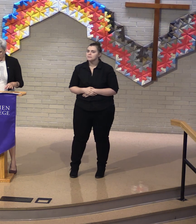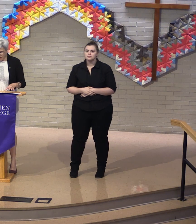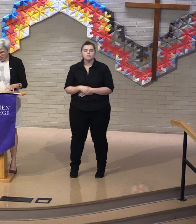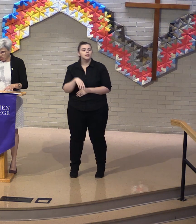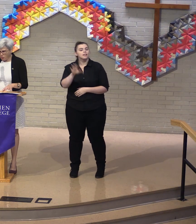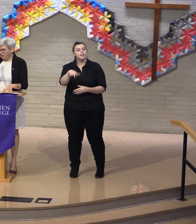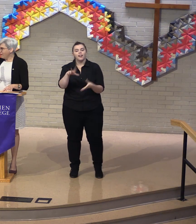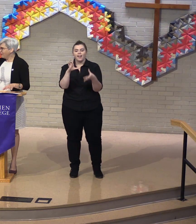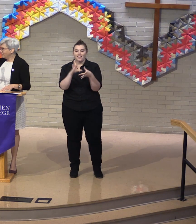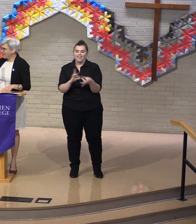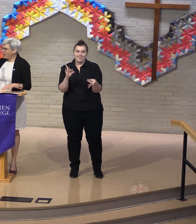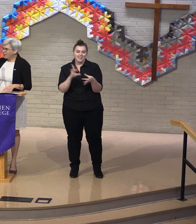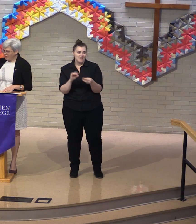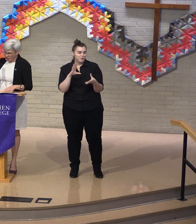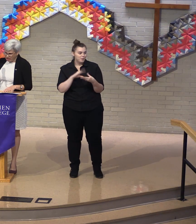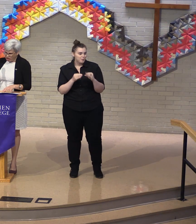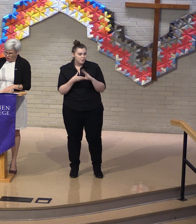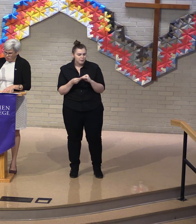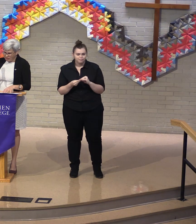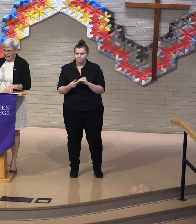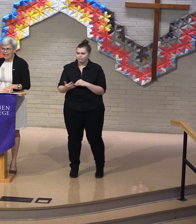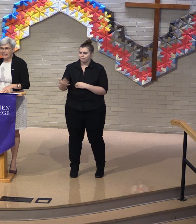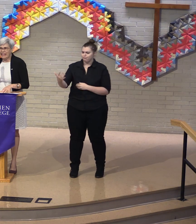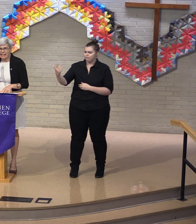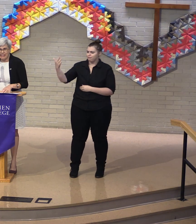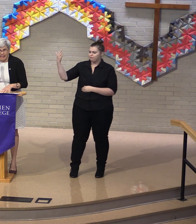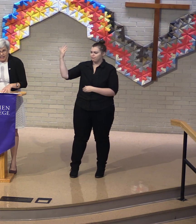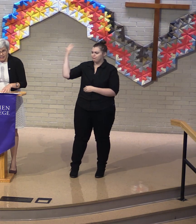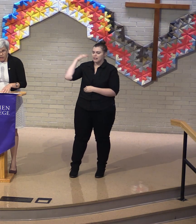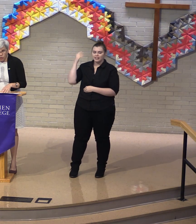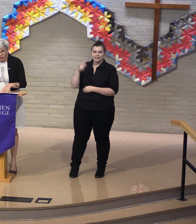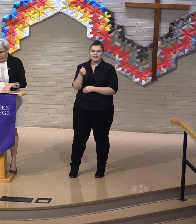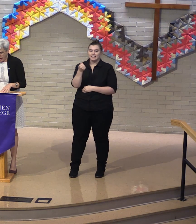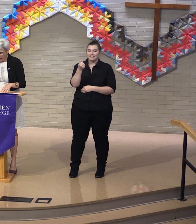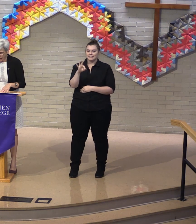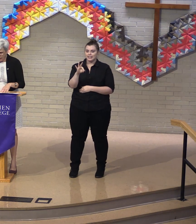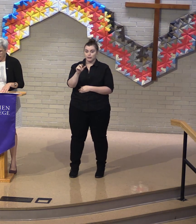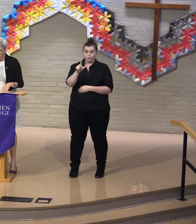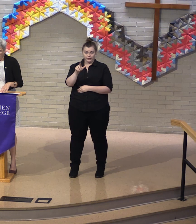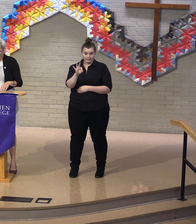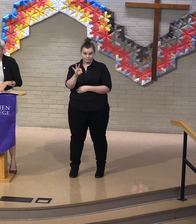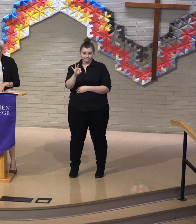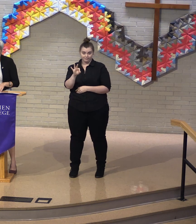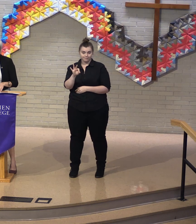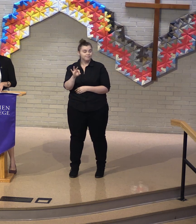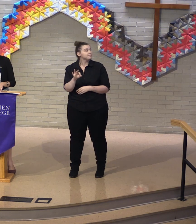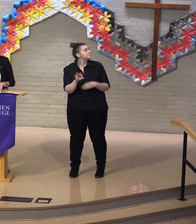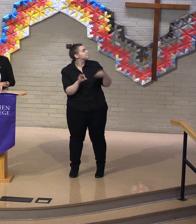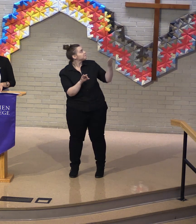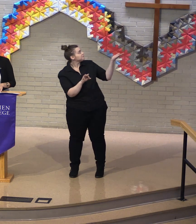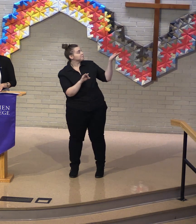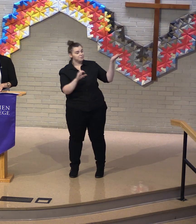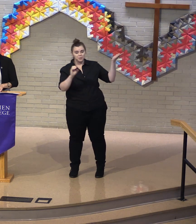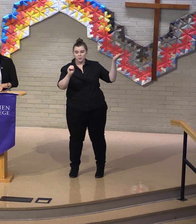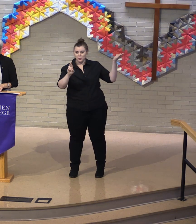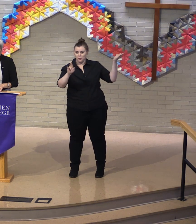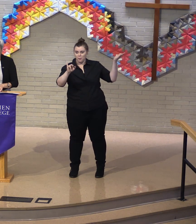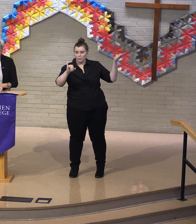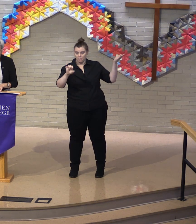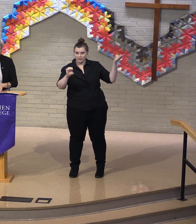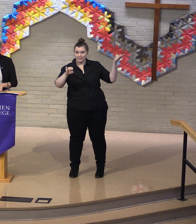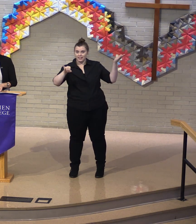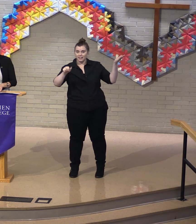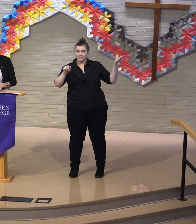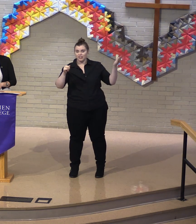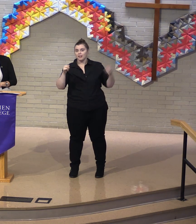So let me tell you a story. Long ago, in 1929, Ori J. Eichste arrived